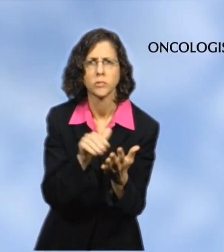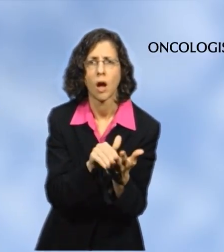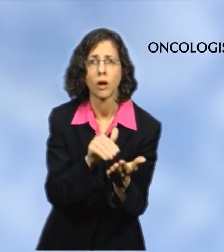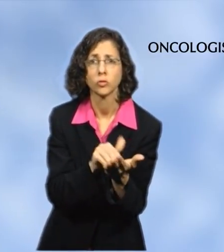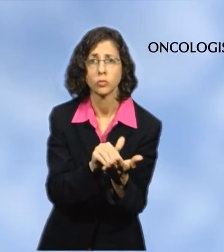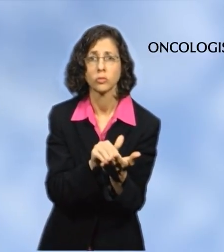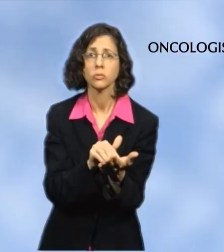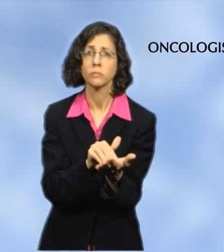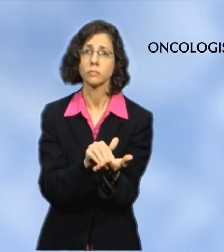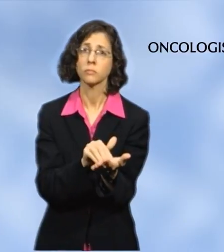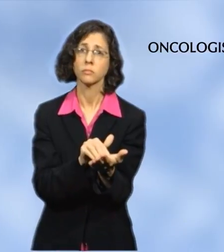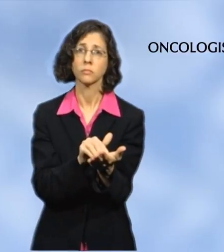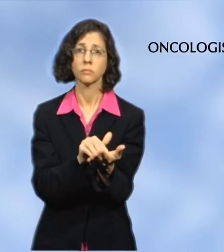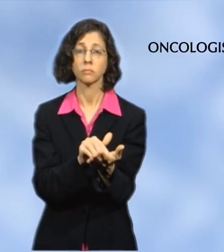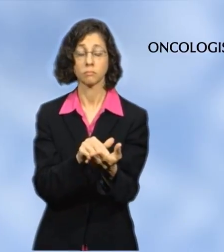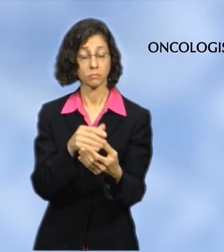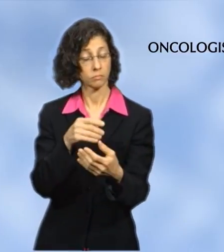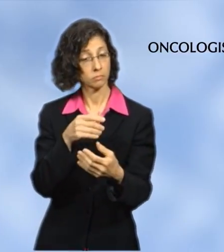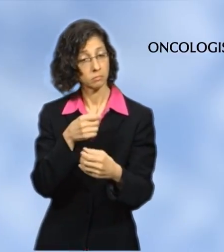information as you need from all your doctors.